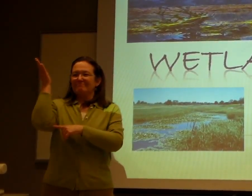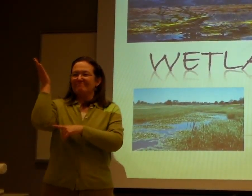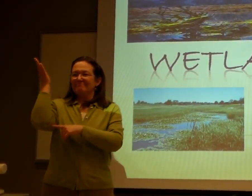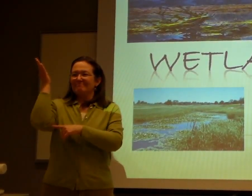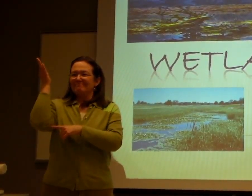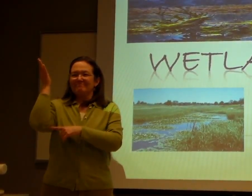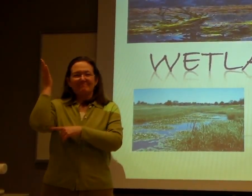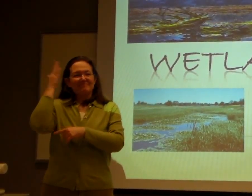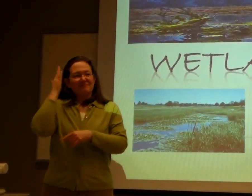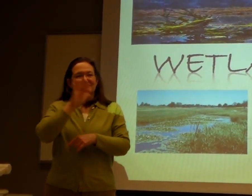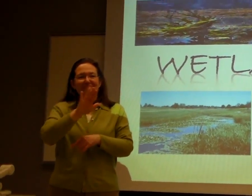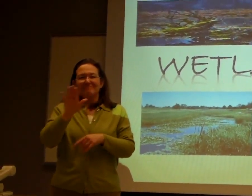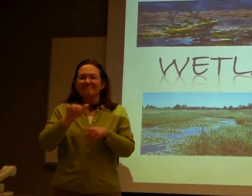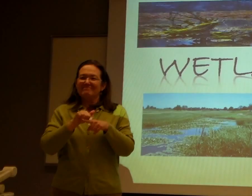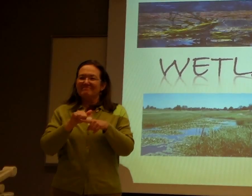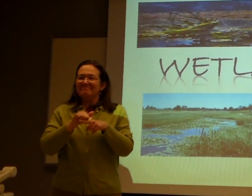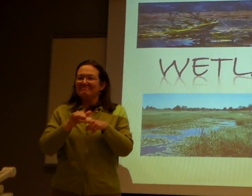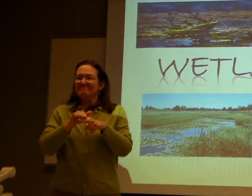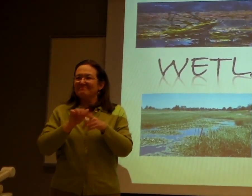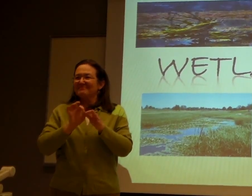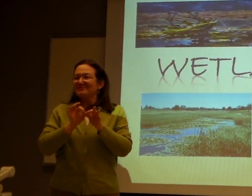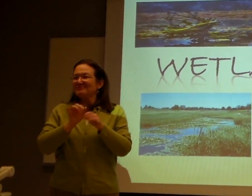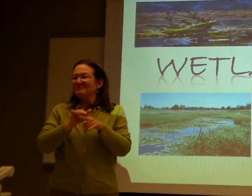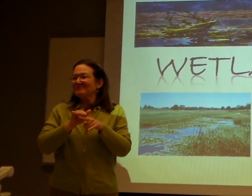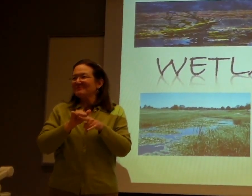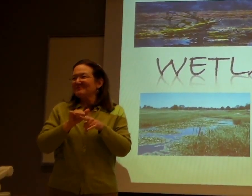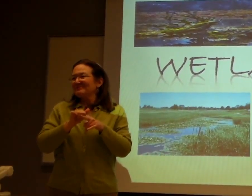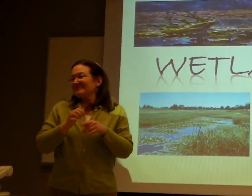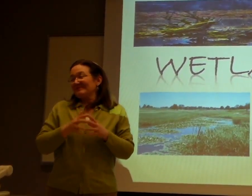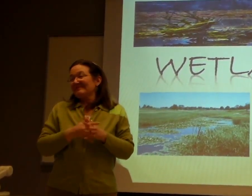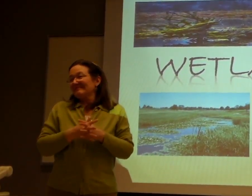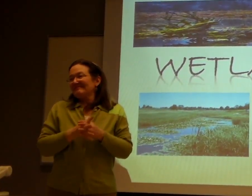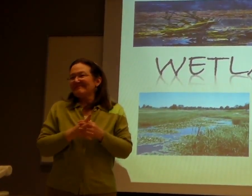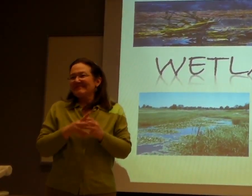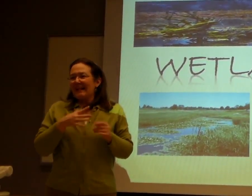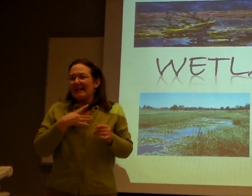But I really like coming here and presenting while you practice your interpreting.